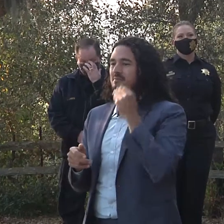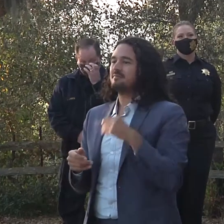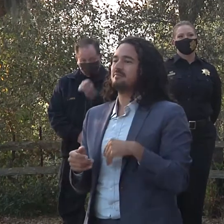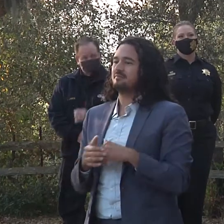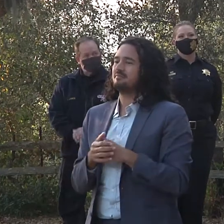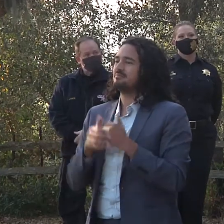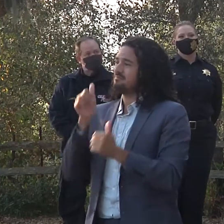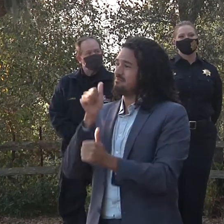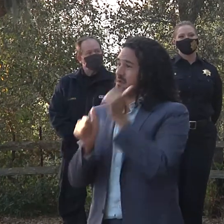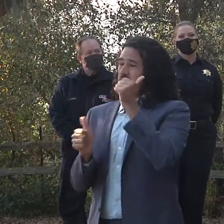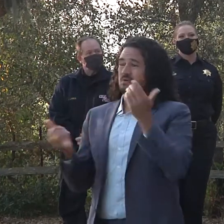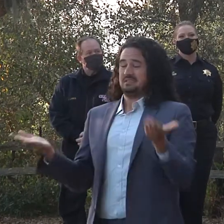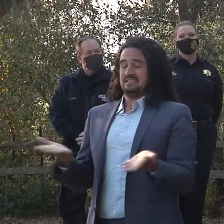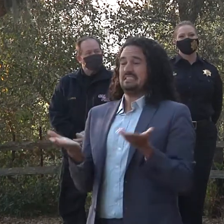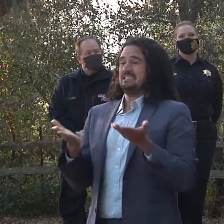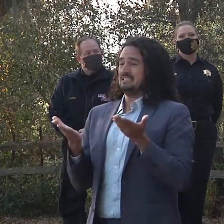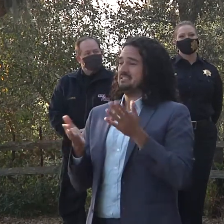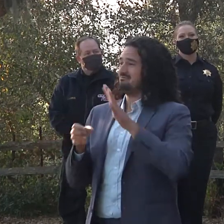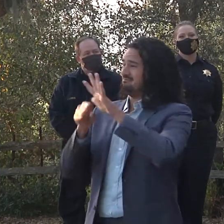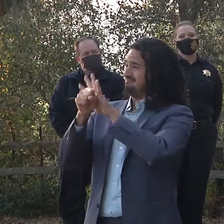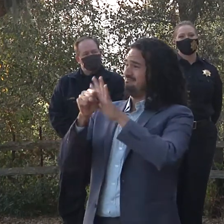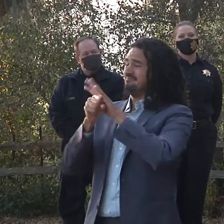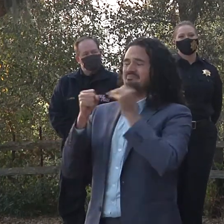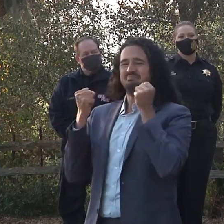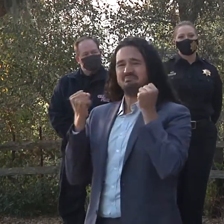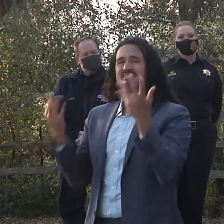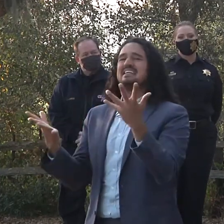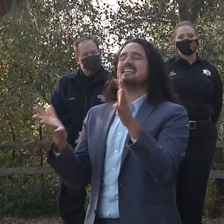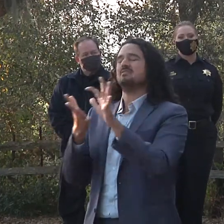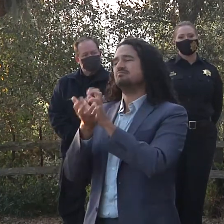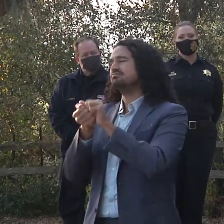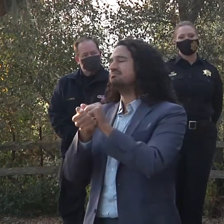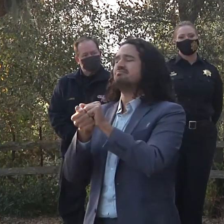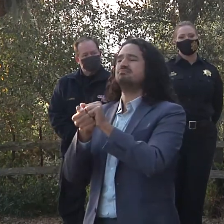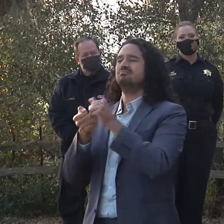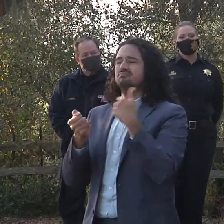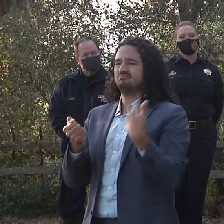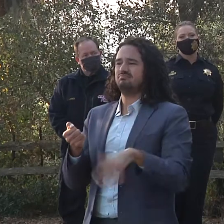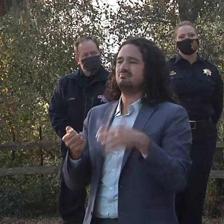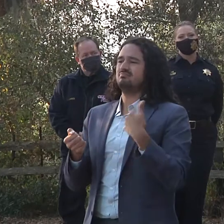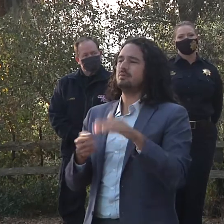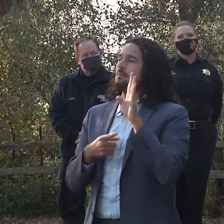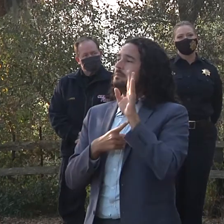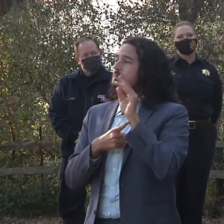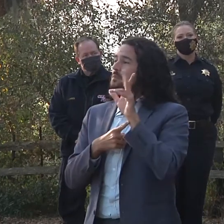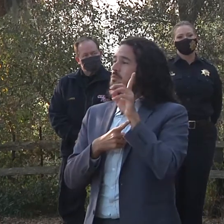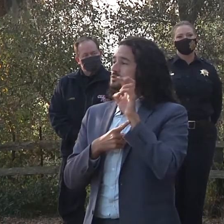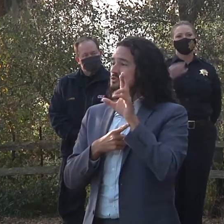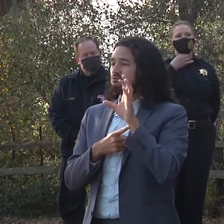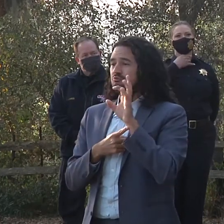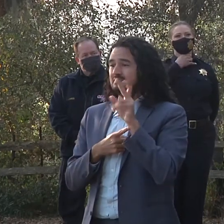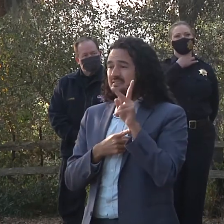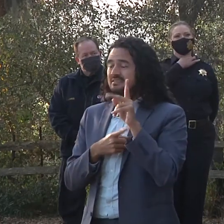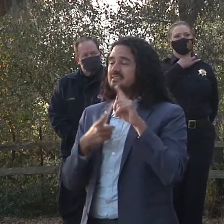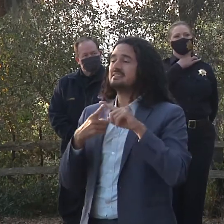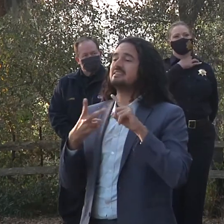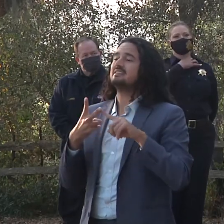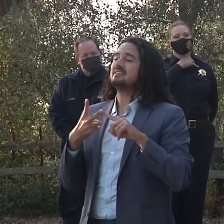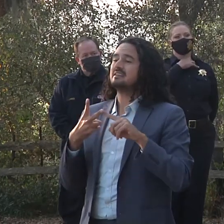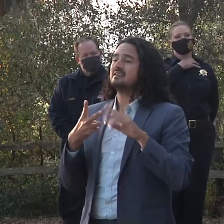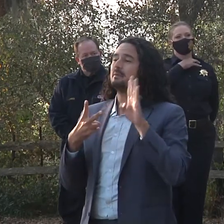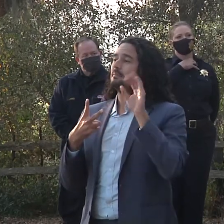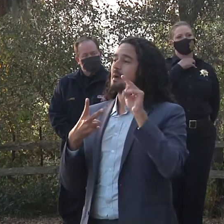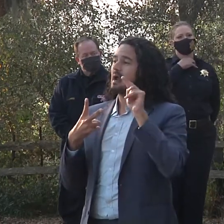that's still very heavily damaged, and that's really the Boulder Creek and Bonnie Doon area. So I want you to know that